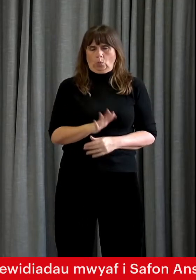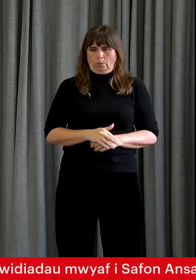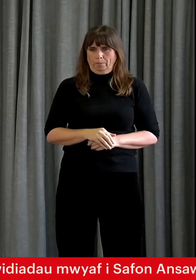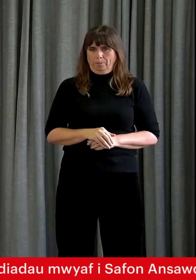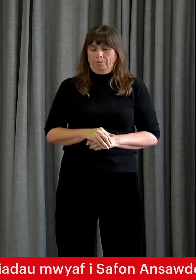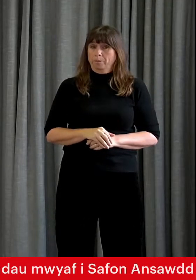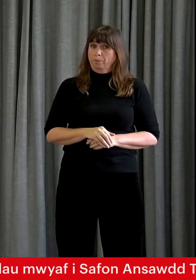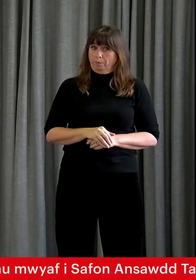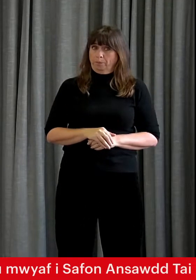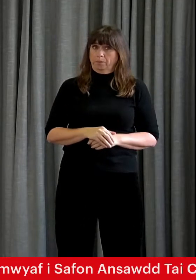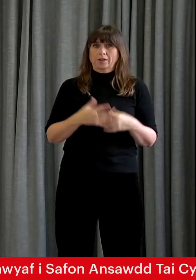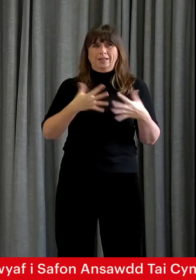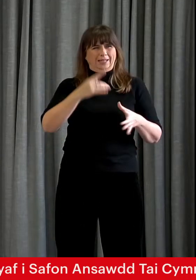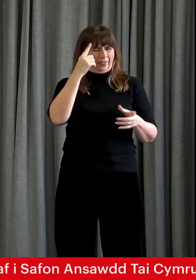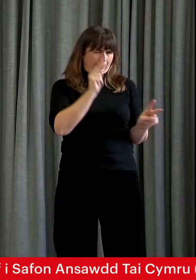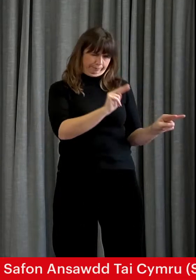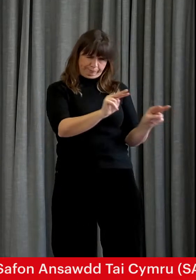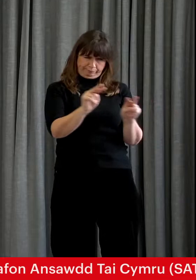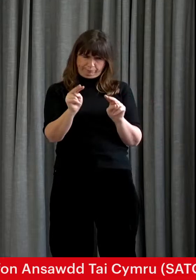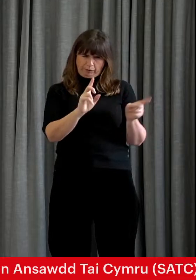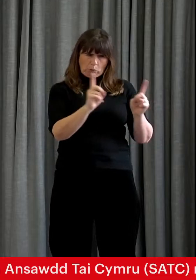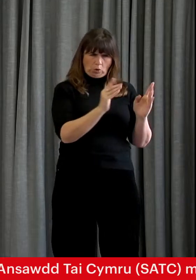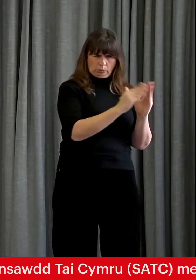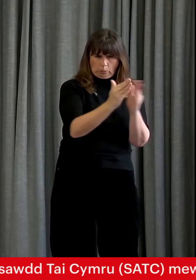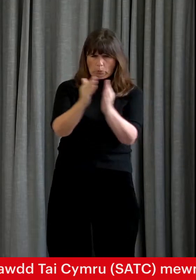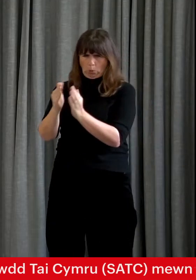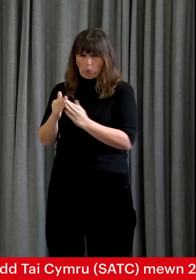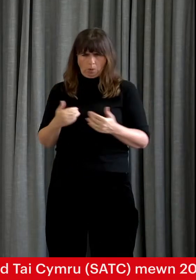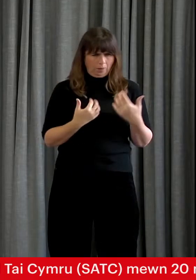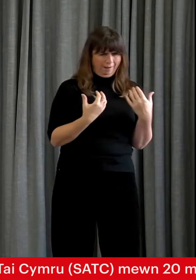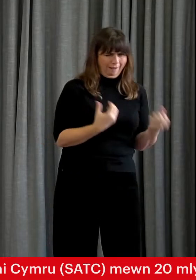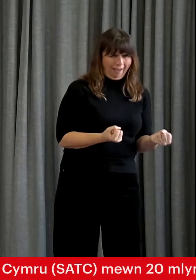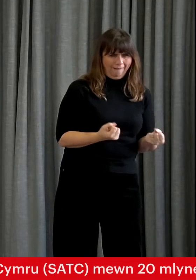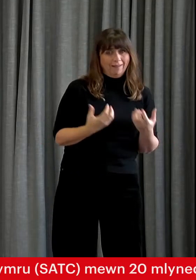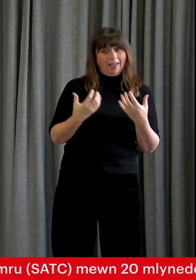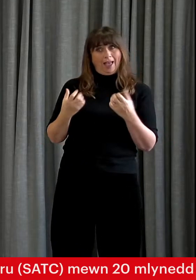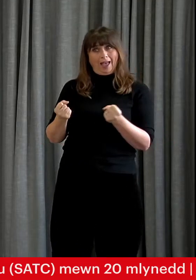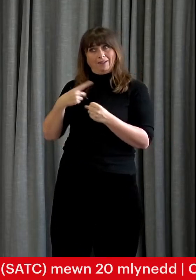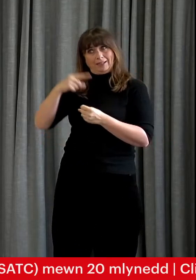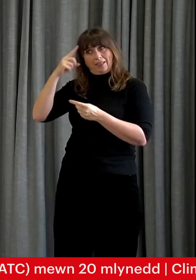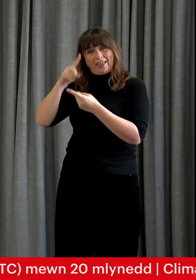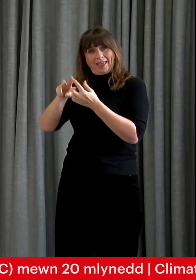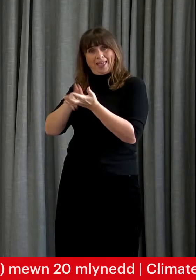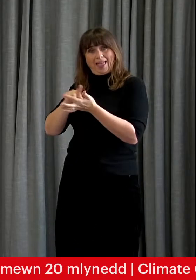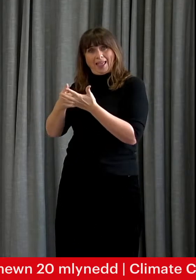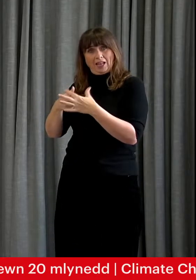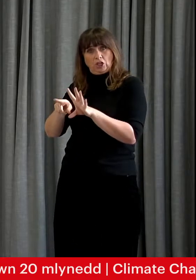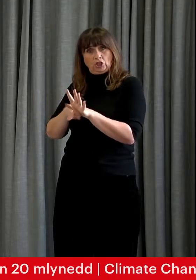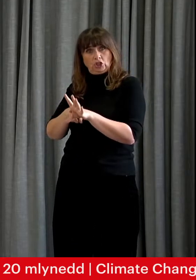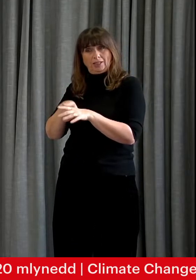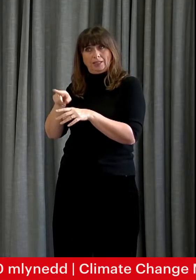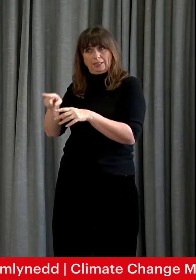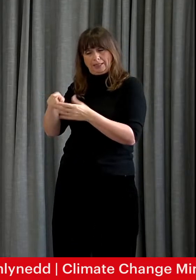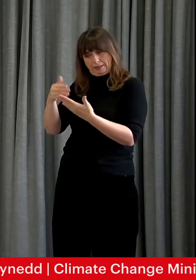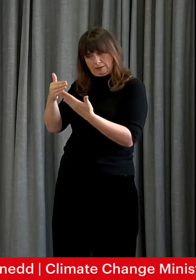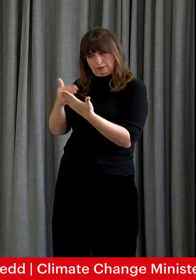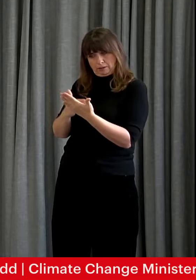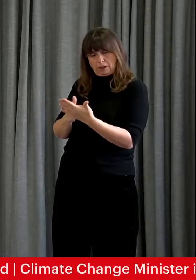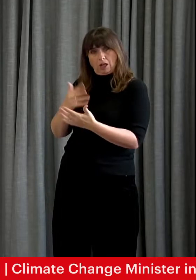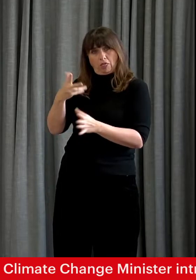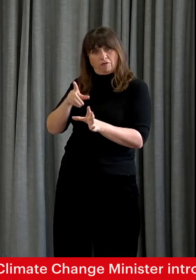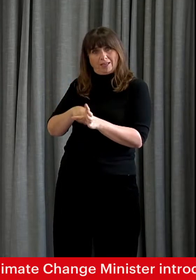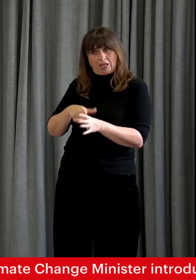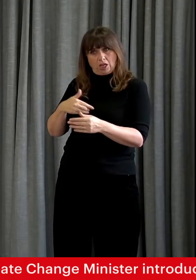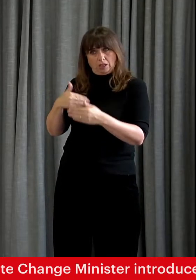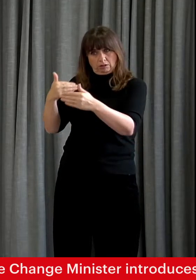such as the whole stock assessment and targeted energy pathways mentioned earlier will need to be completed within a 3-year period. The cost of meeting